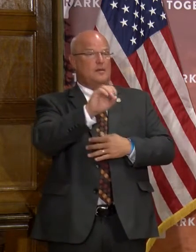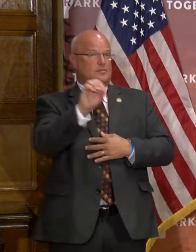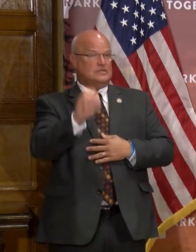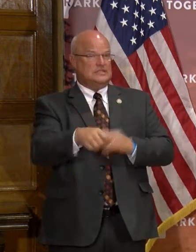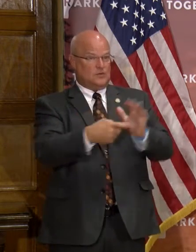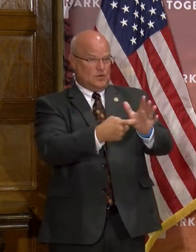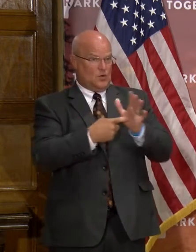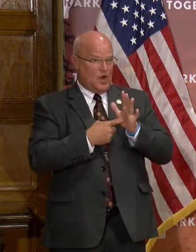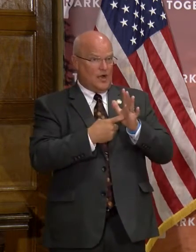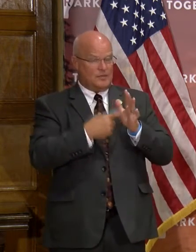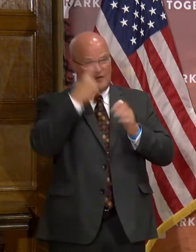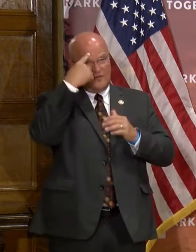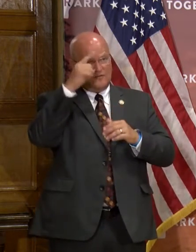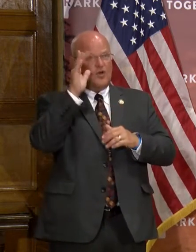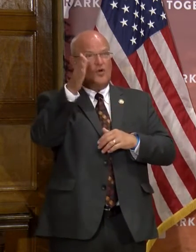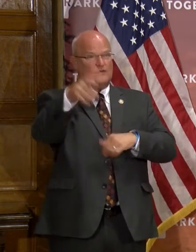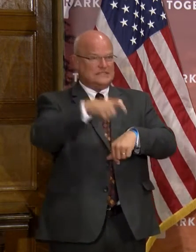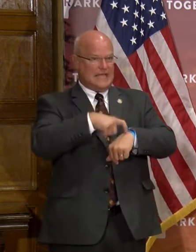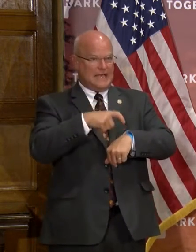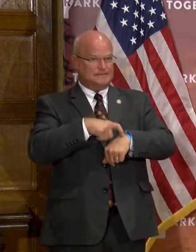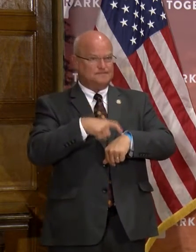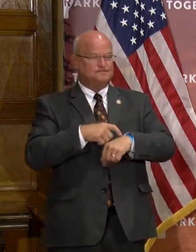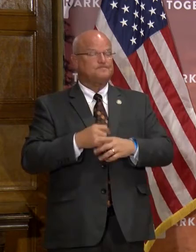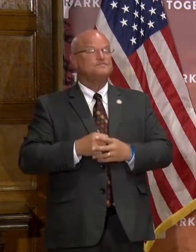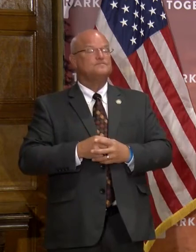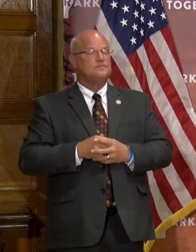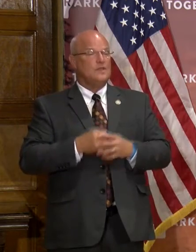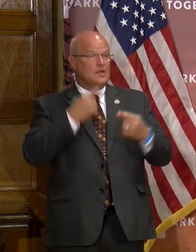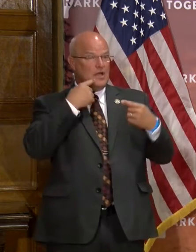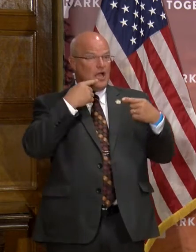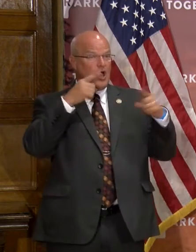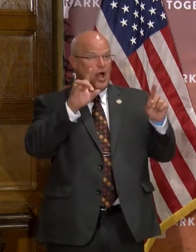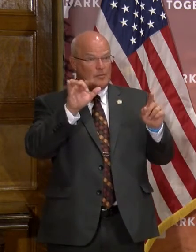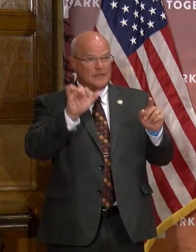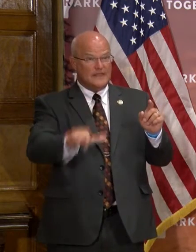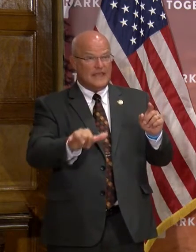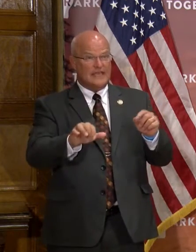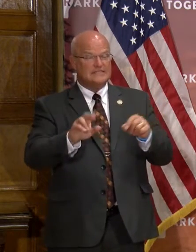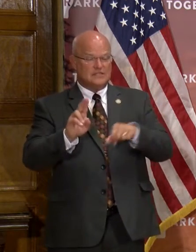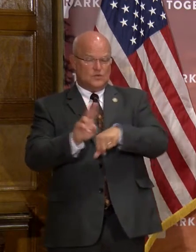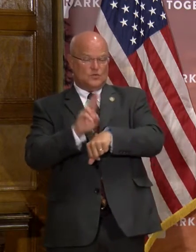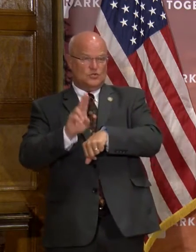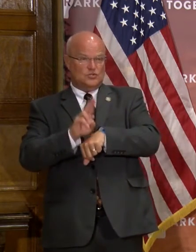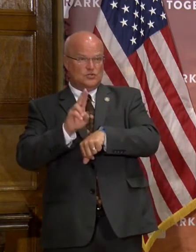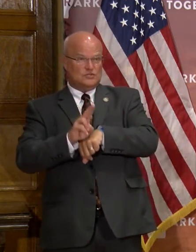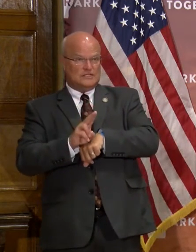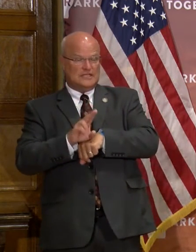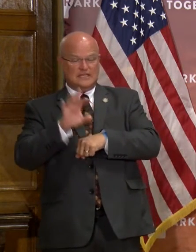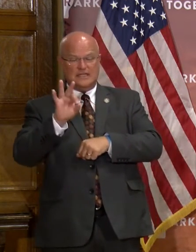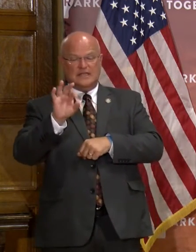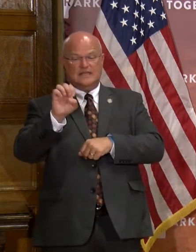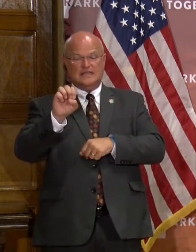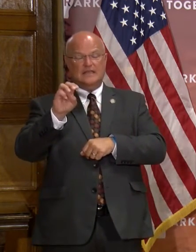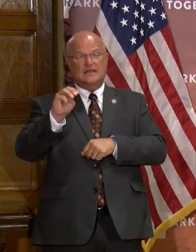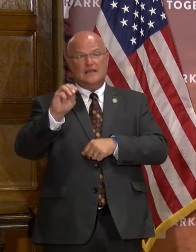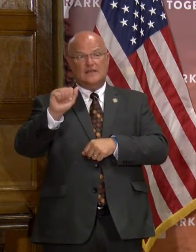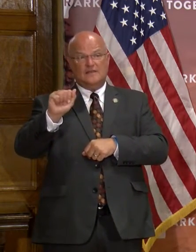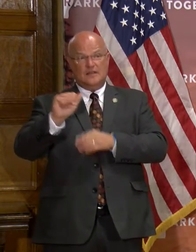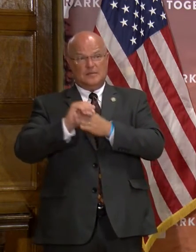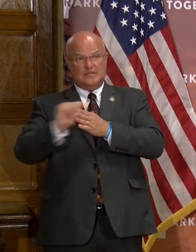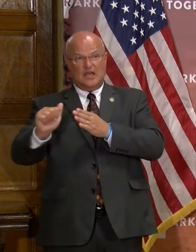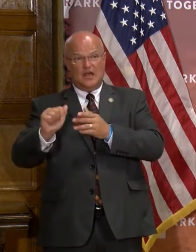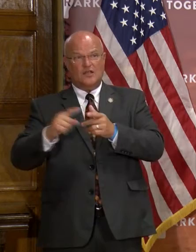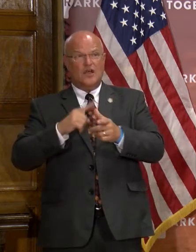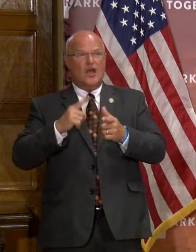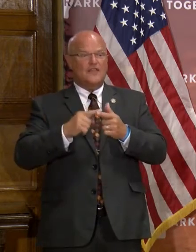25% requirement over time. In order to accomplish that, since we're utilizing FEMA dollars, we'd have to have a